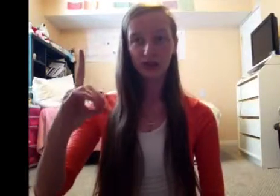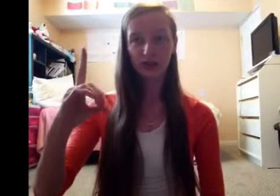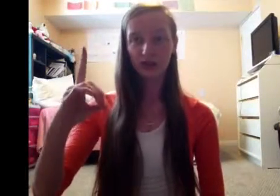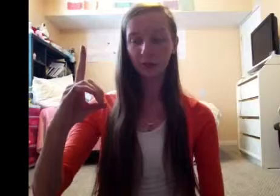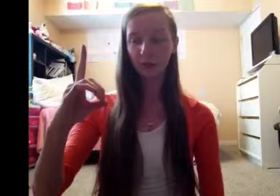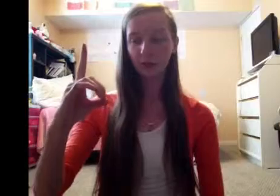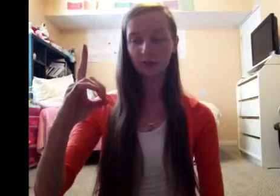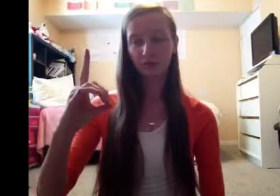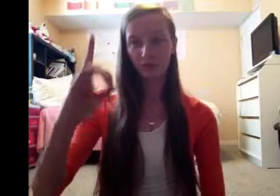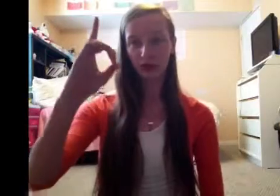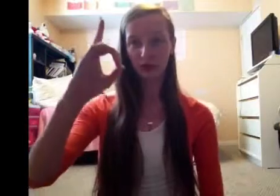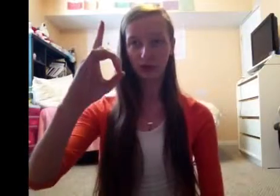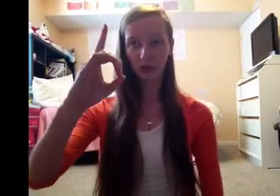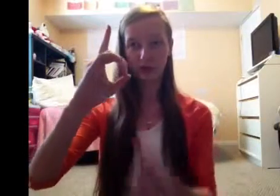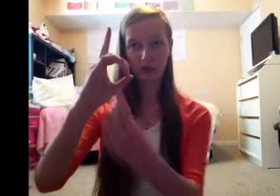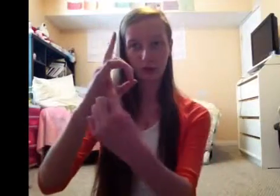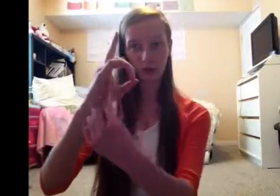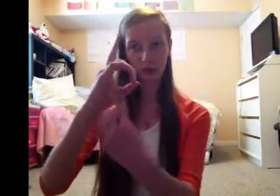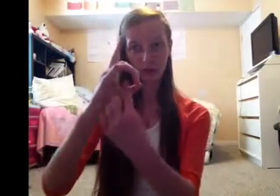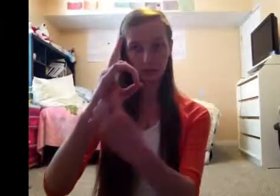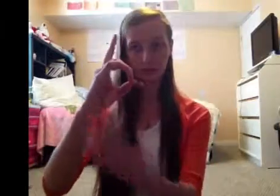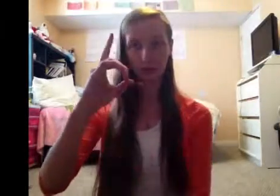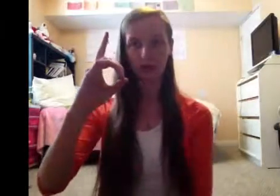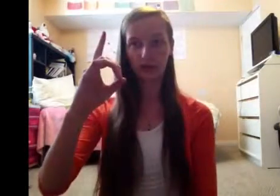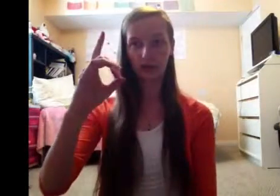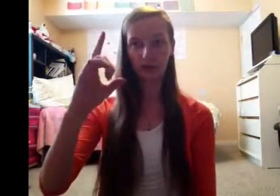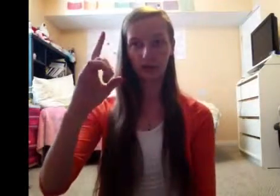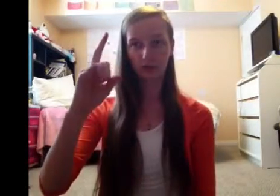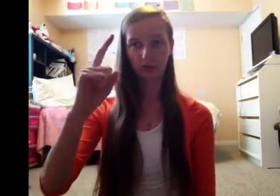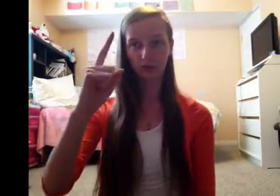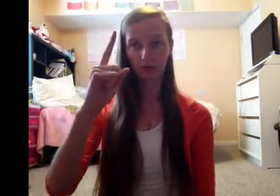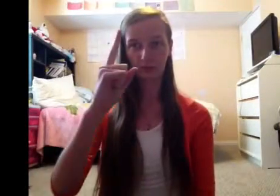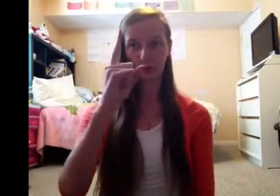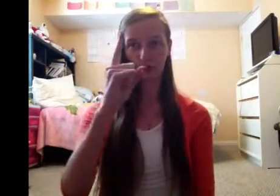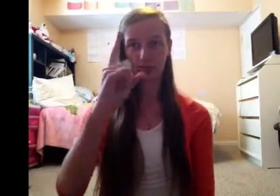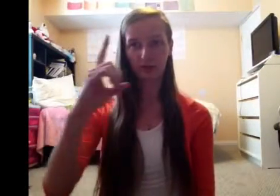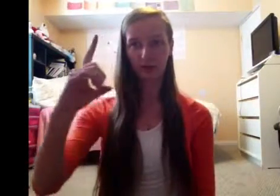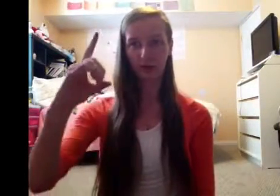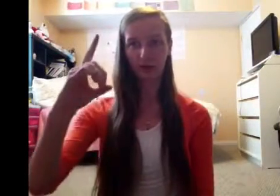D. You have to make sure you have a little hole right there. It's not this, it's this.